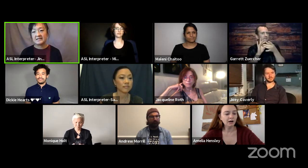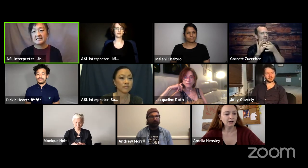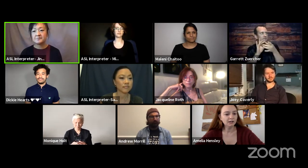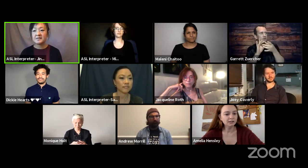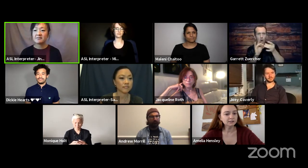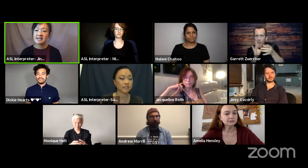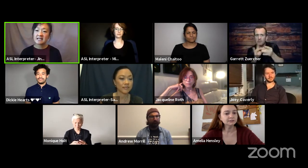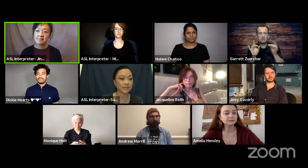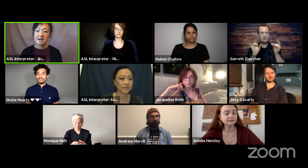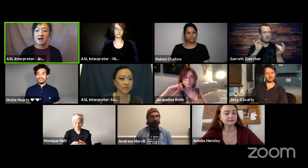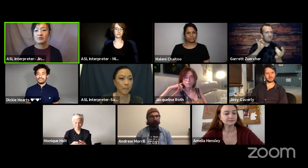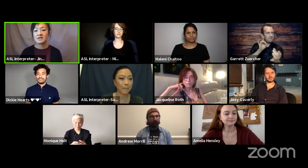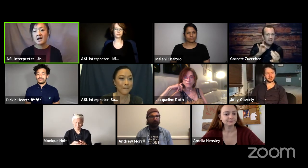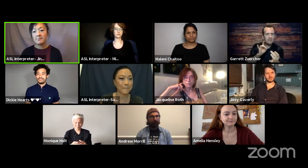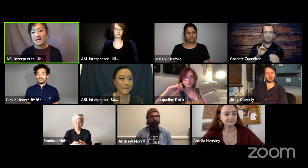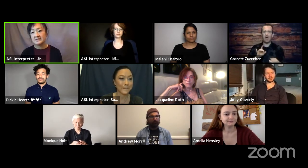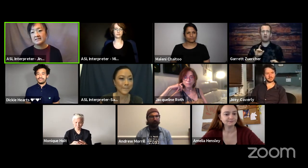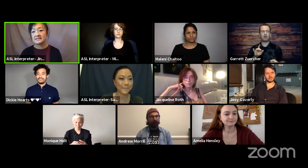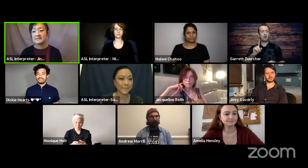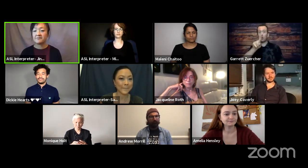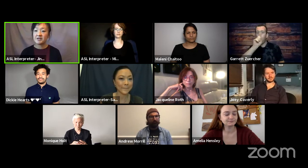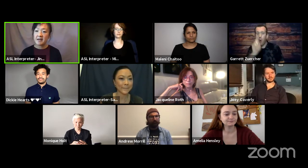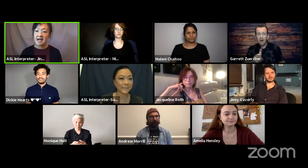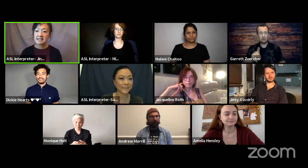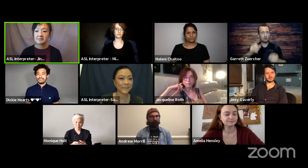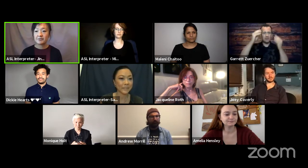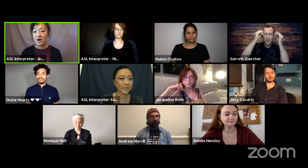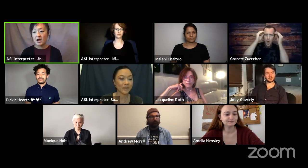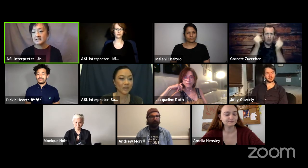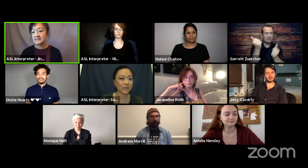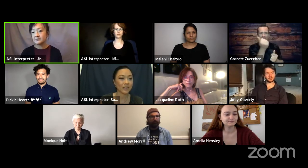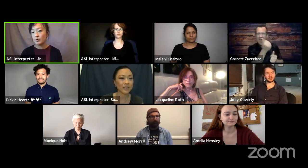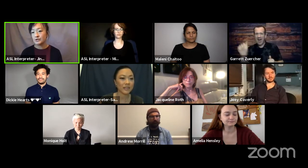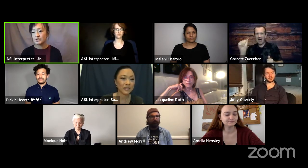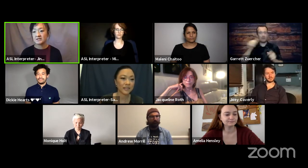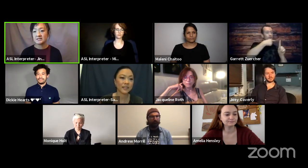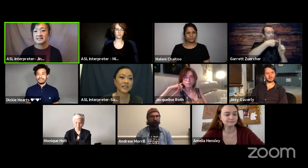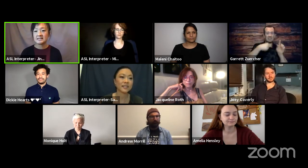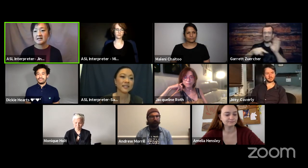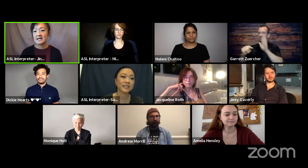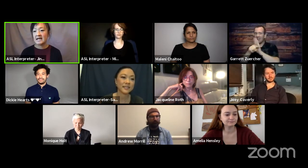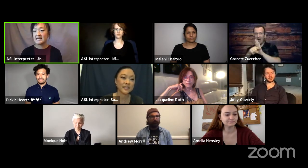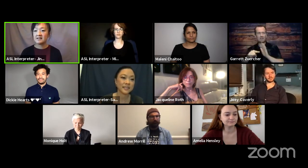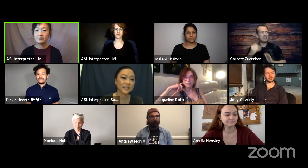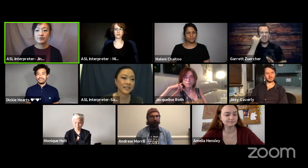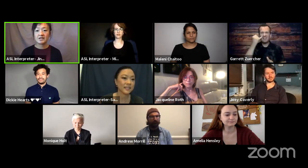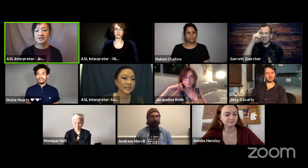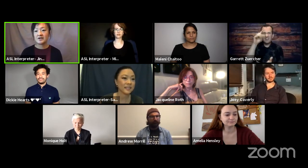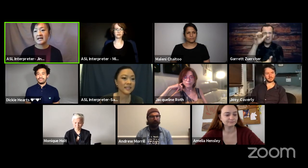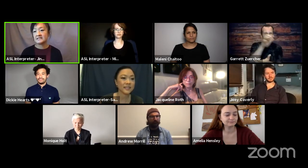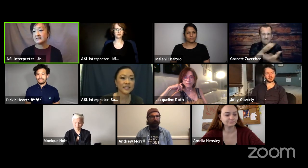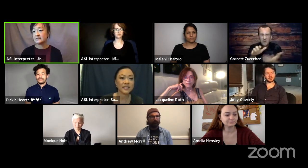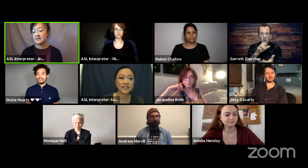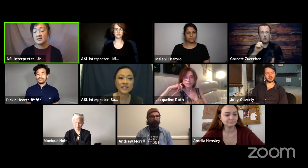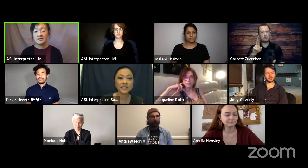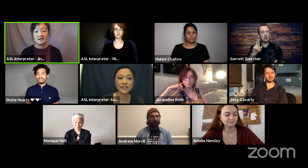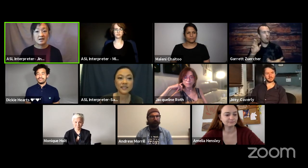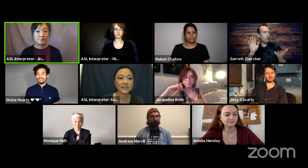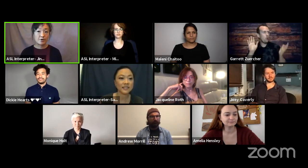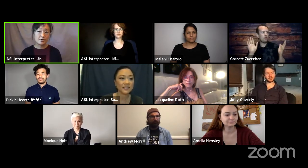please be thinking about comments, some feedback, some thoughts, some questions, anything brewing in your heads, pros